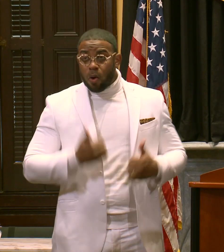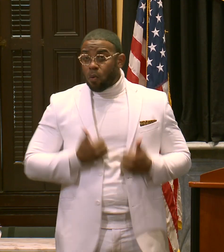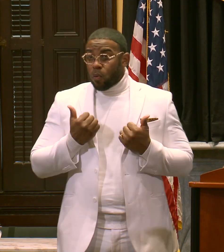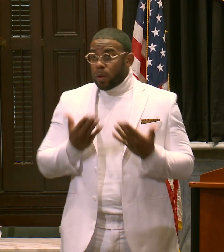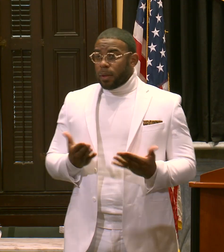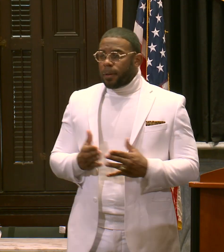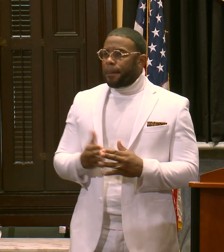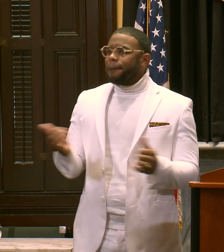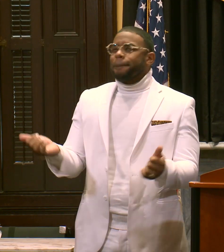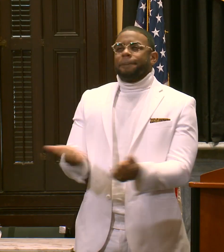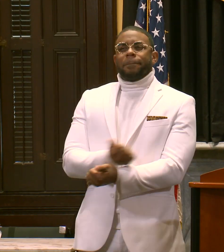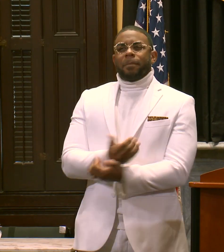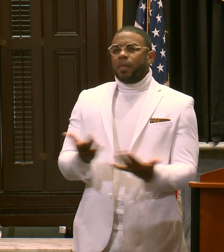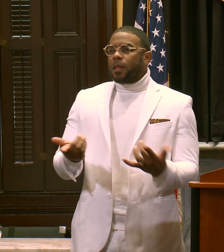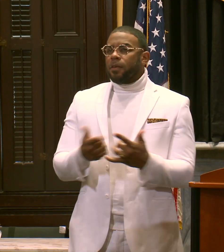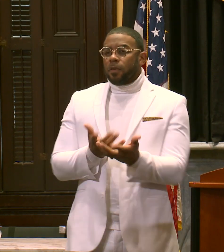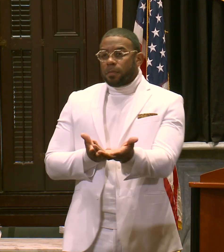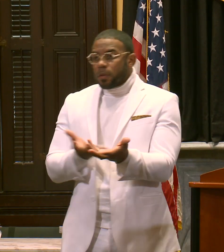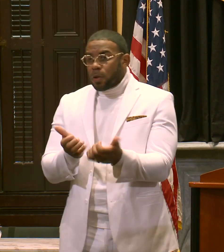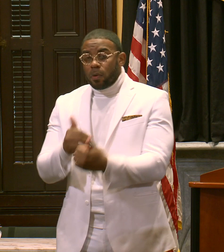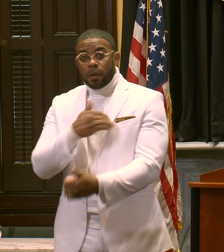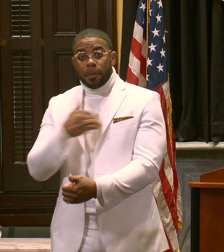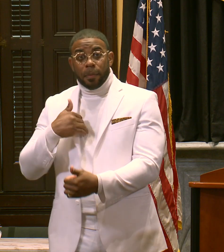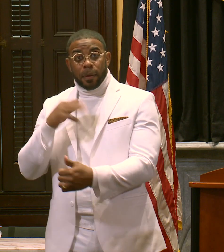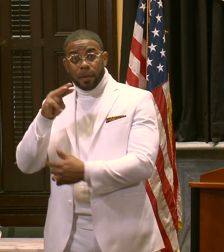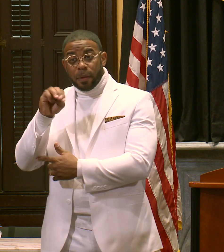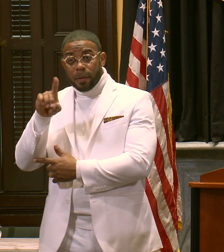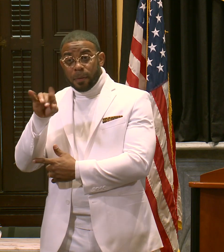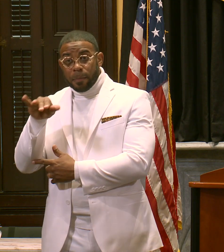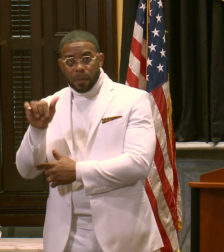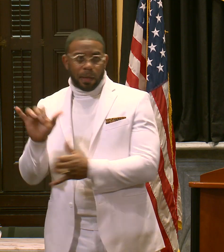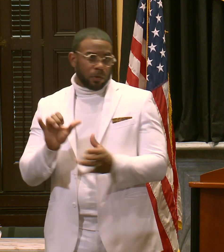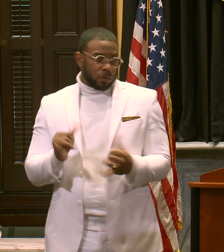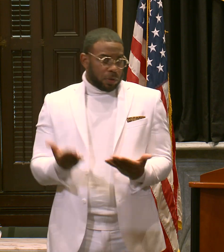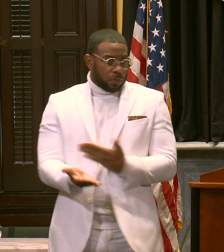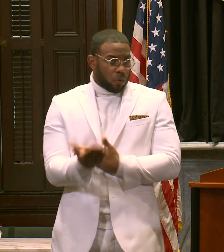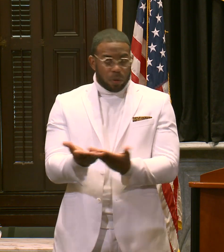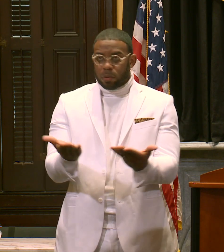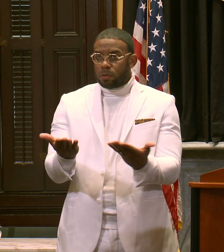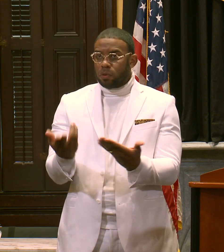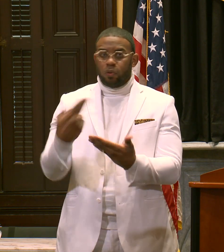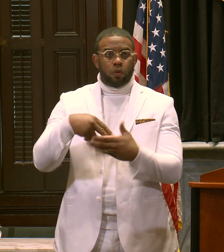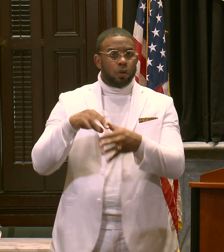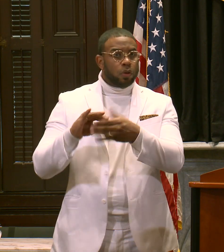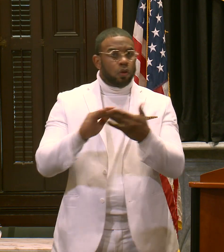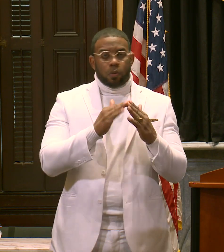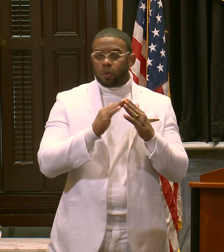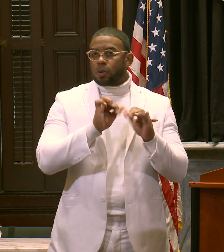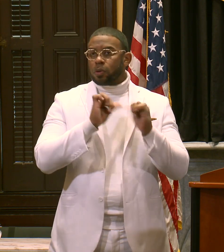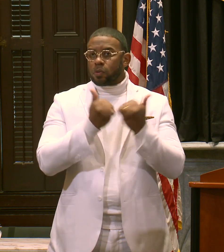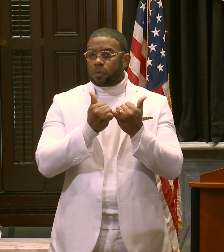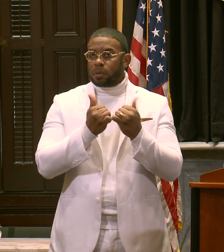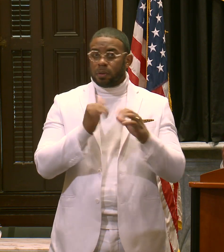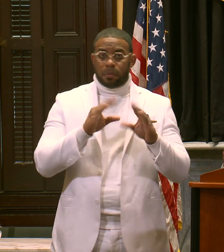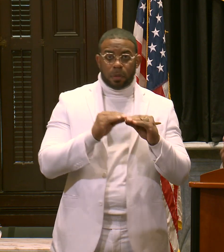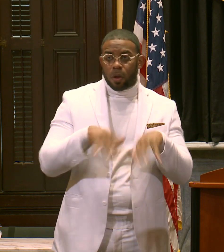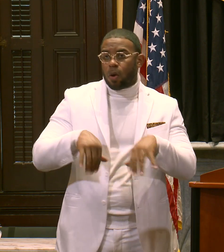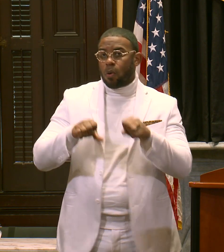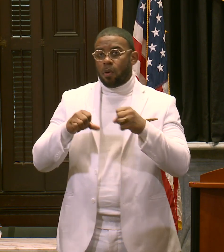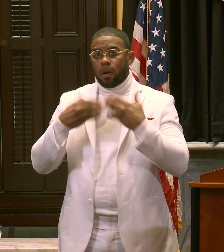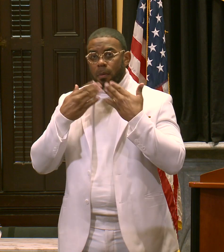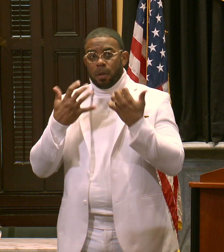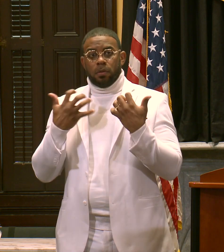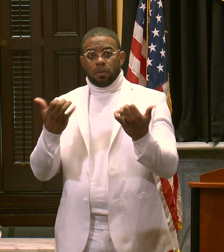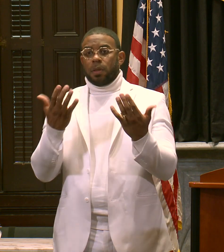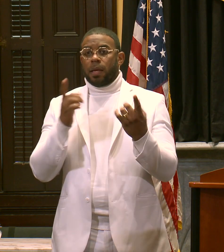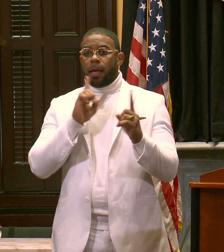residents. Everything from engaging with members of the media, like we're doing this morning, joining community association meetings, and holding public sessions